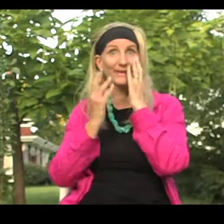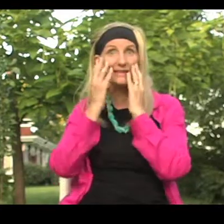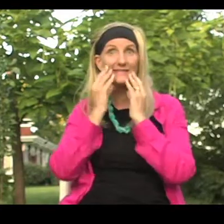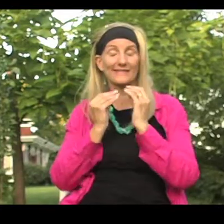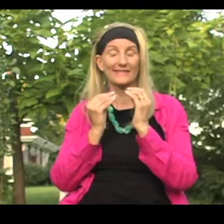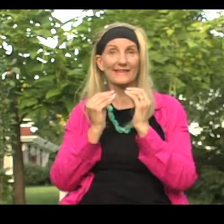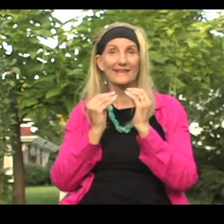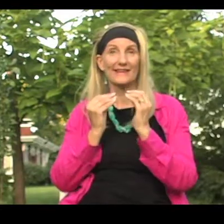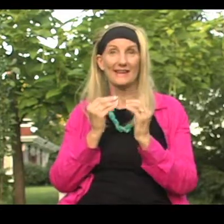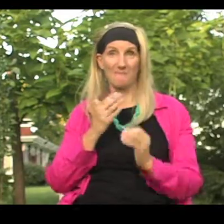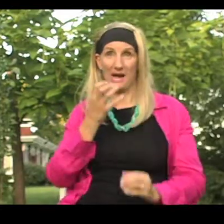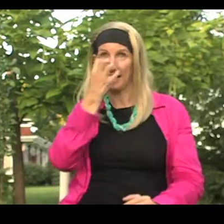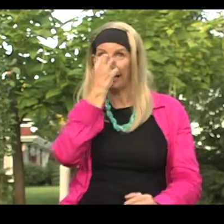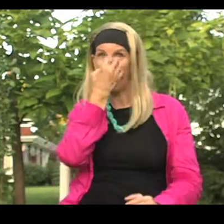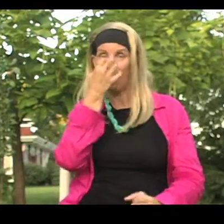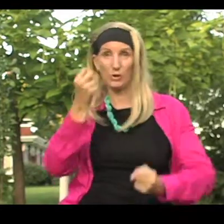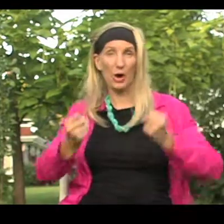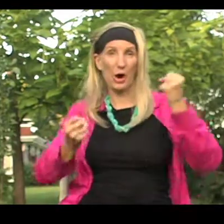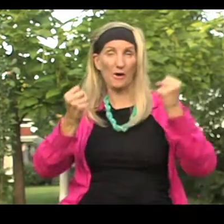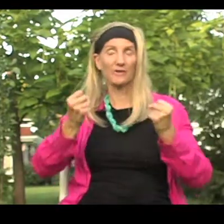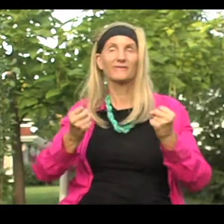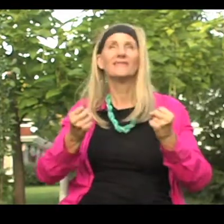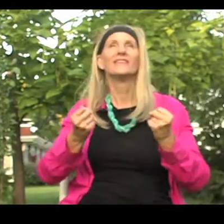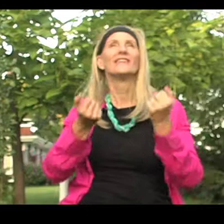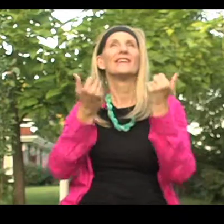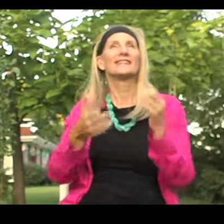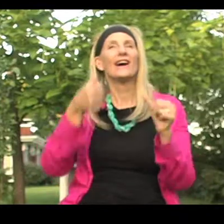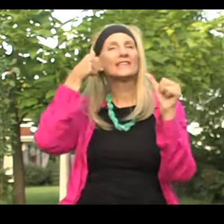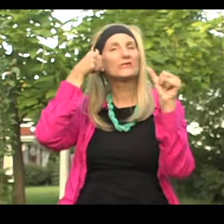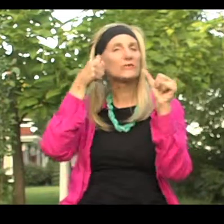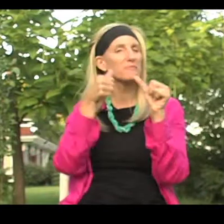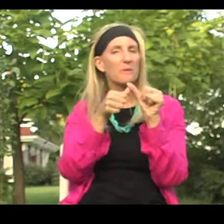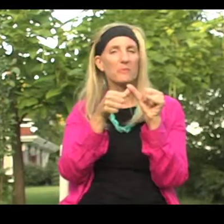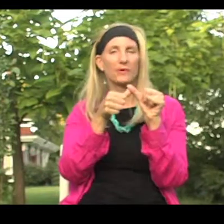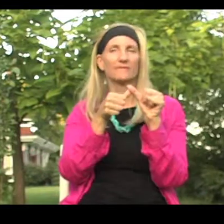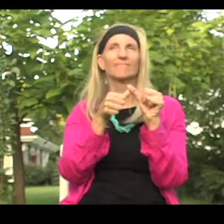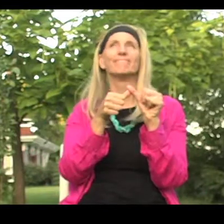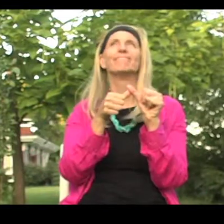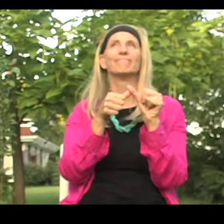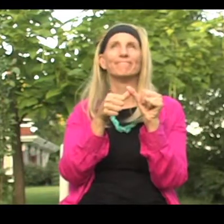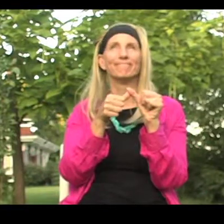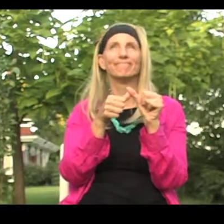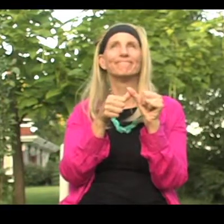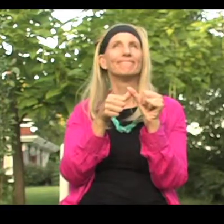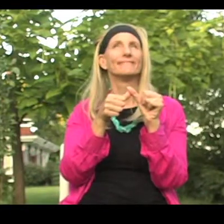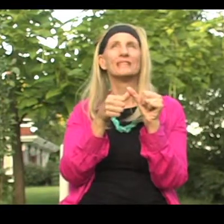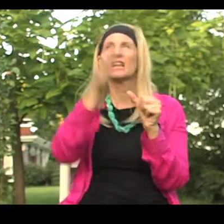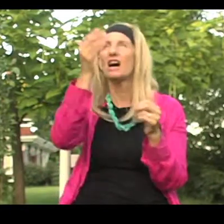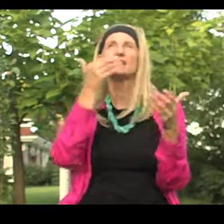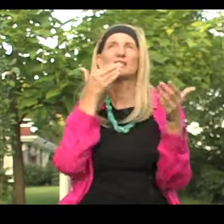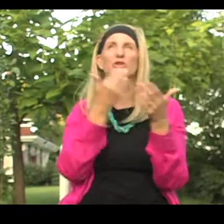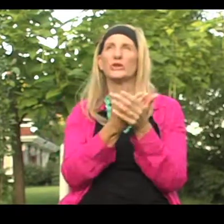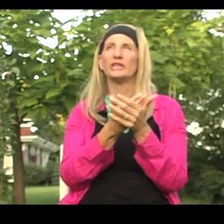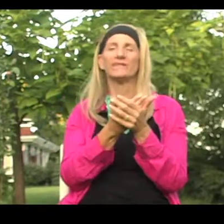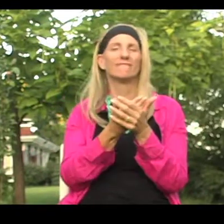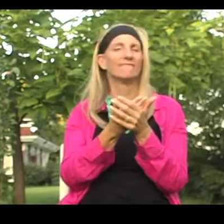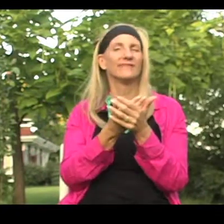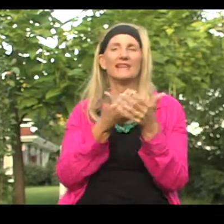experience in my clown car has caused me to remember, God is good. And